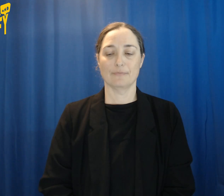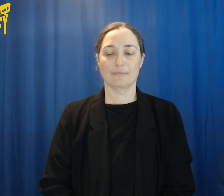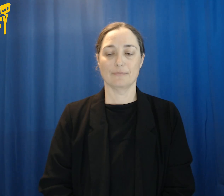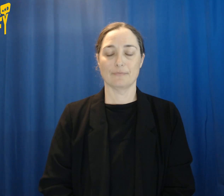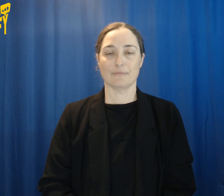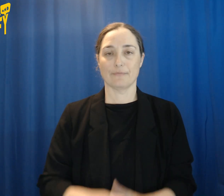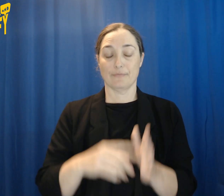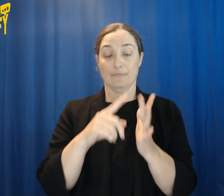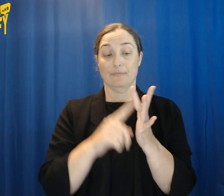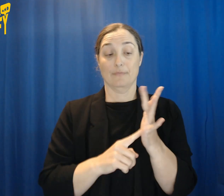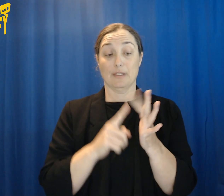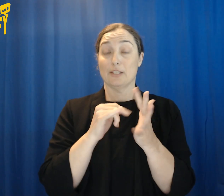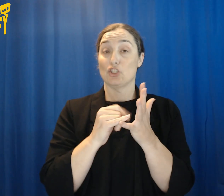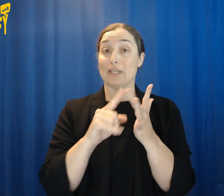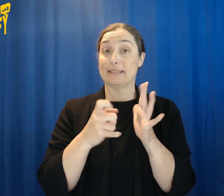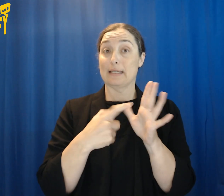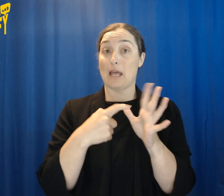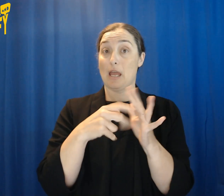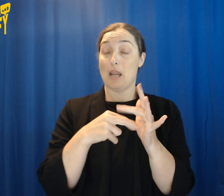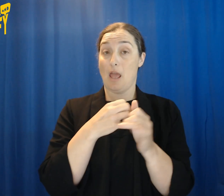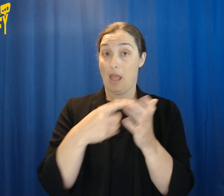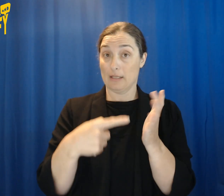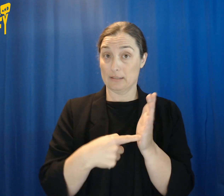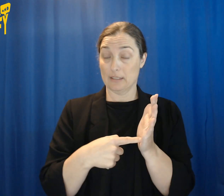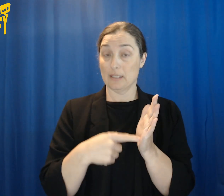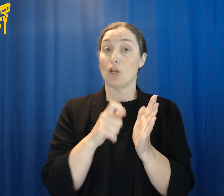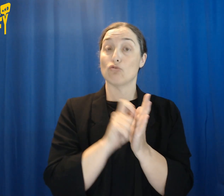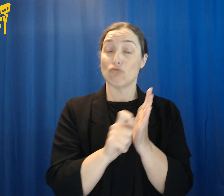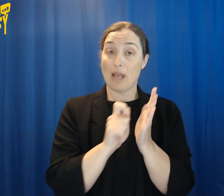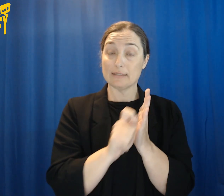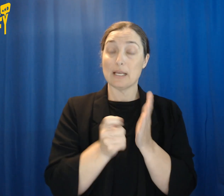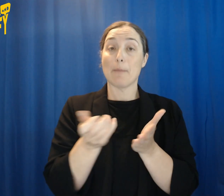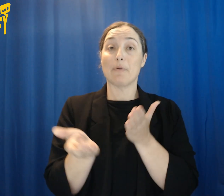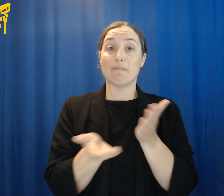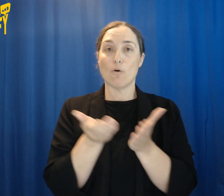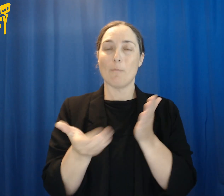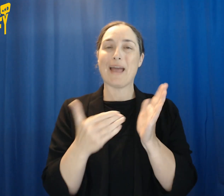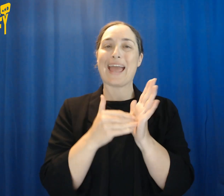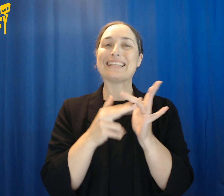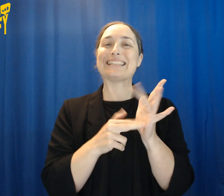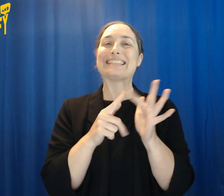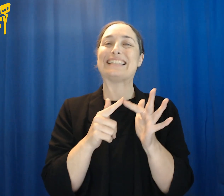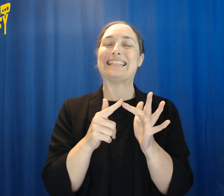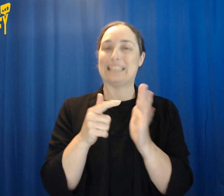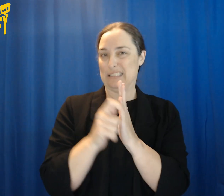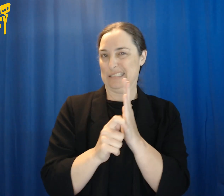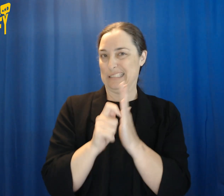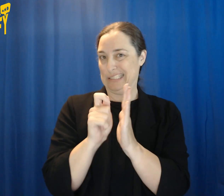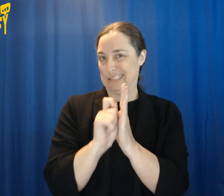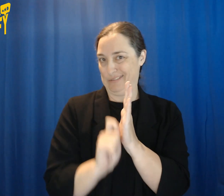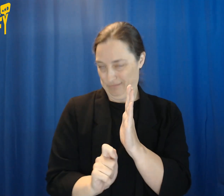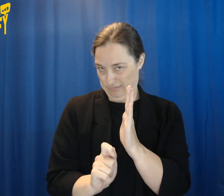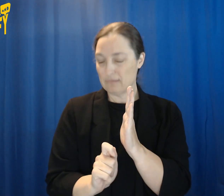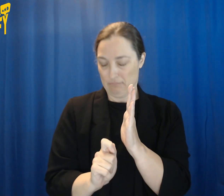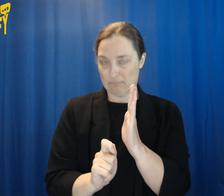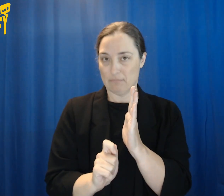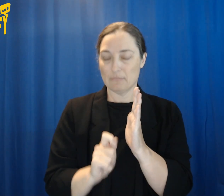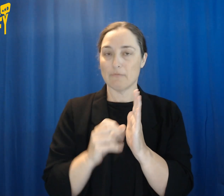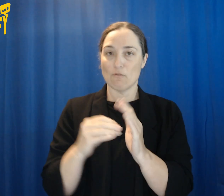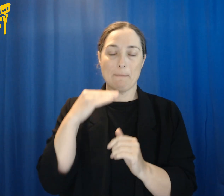Jessica Knight is a writer, performer and zine maker based in Melbourne. She grew up on a dairy farm in rural Victoria